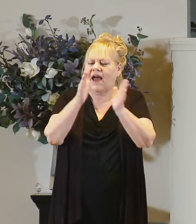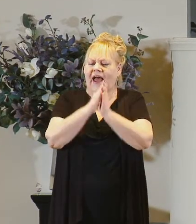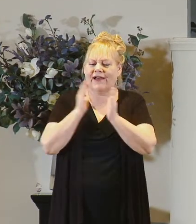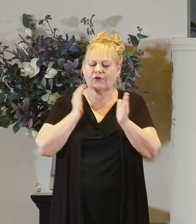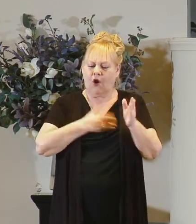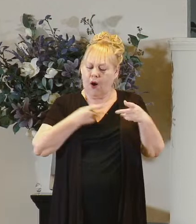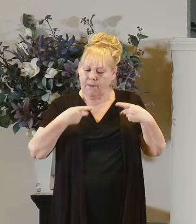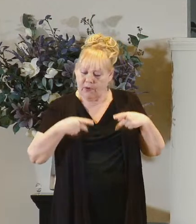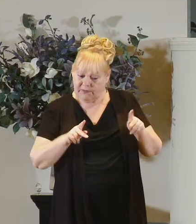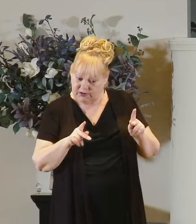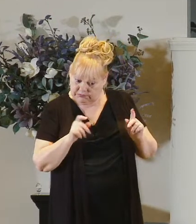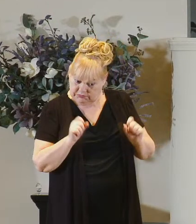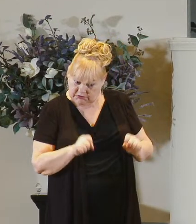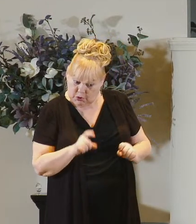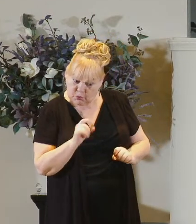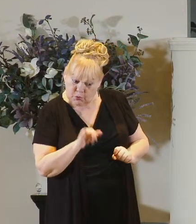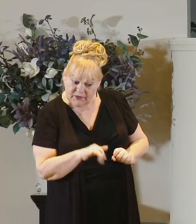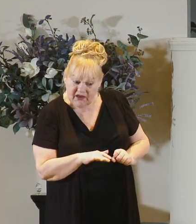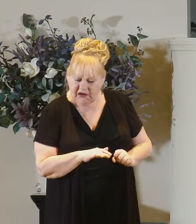permission for anything